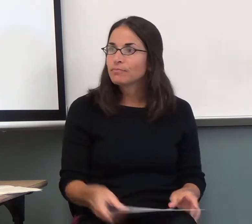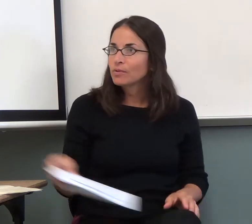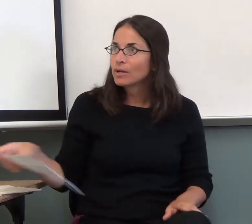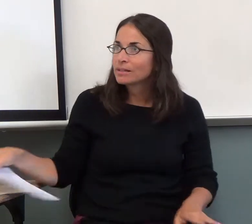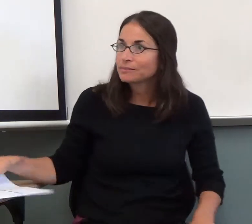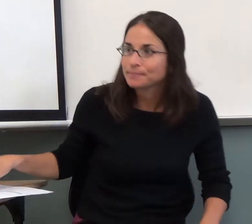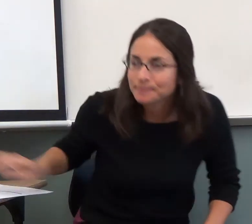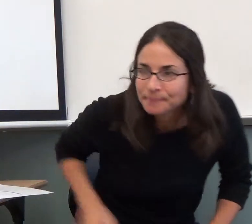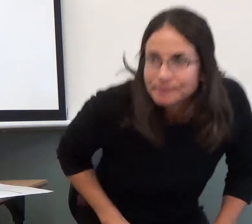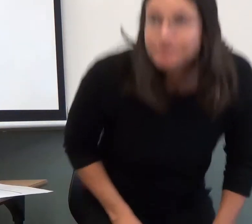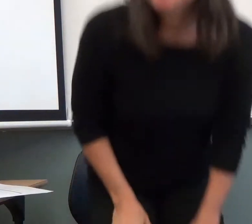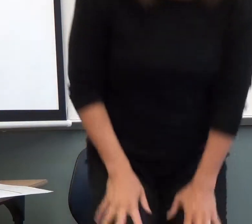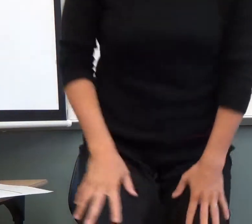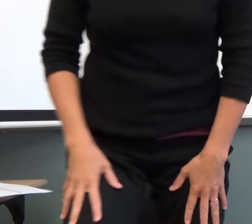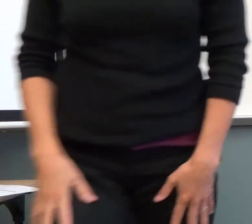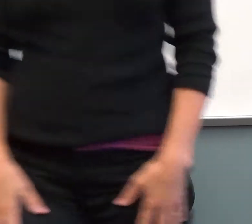Okay, let's do number 6.